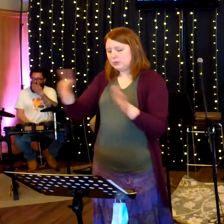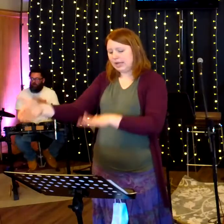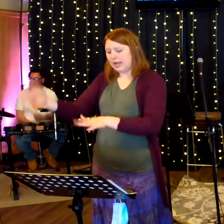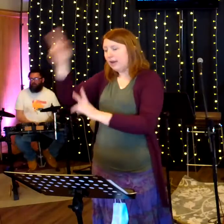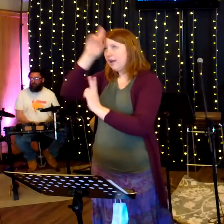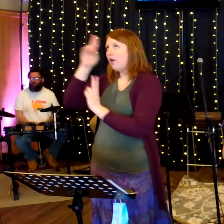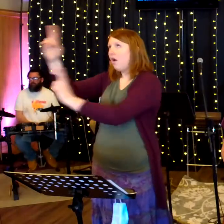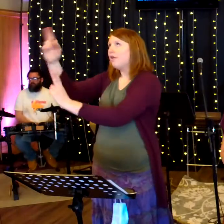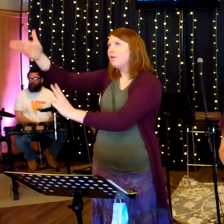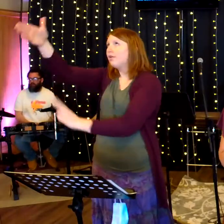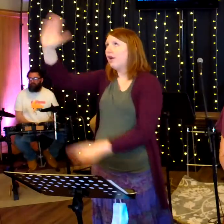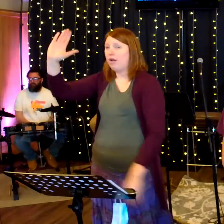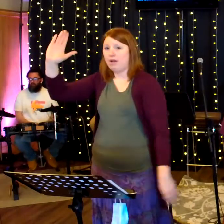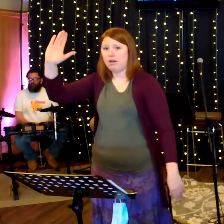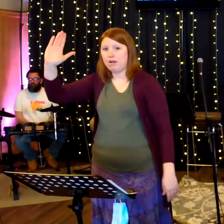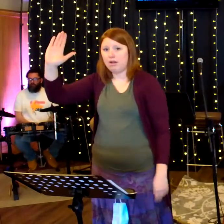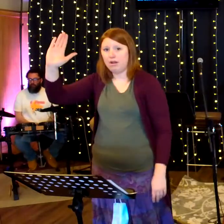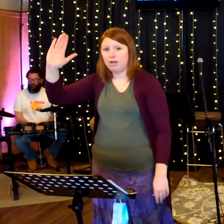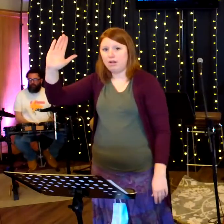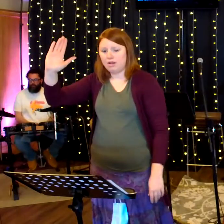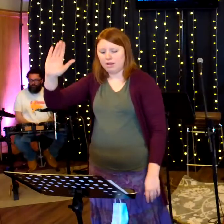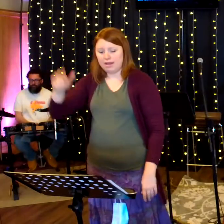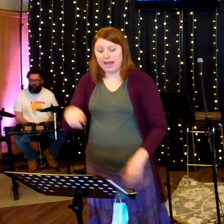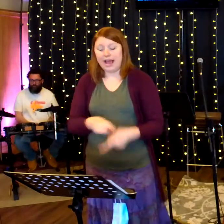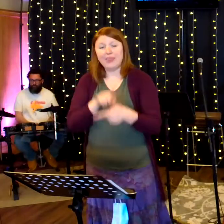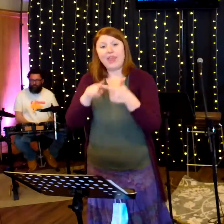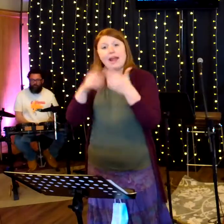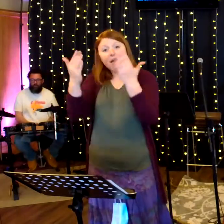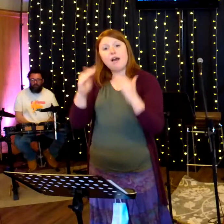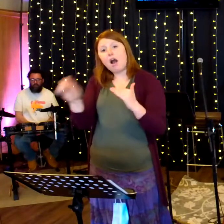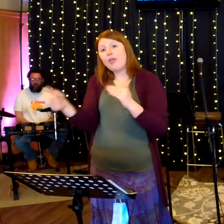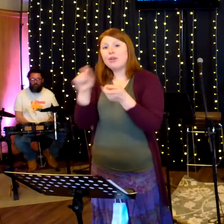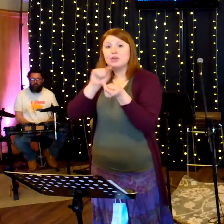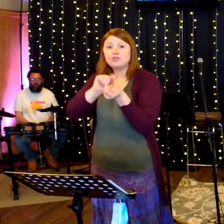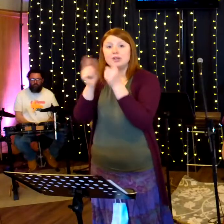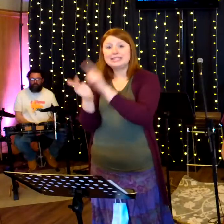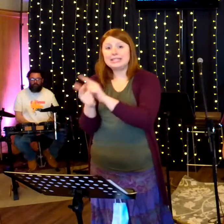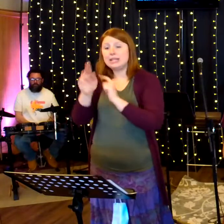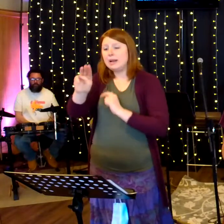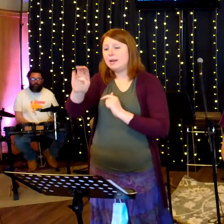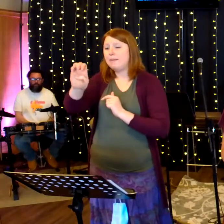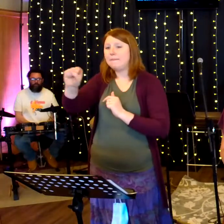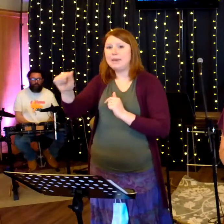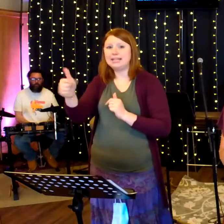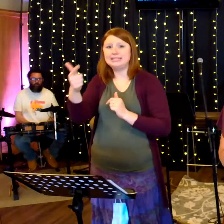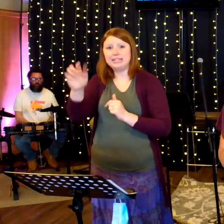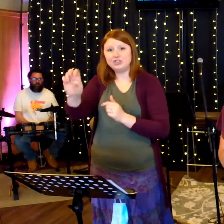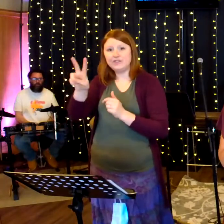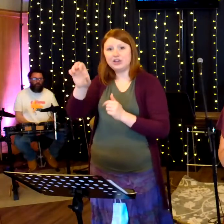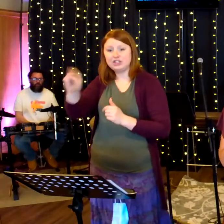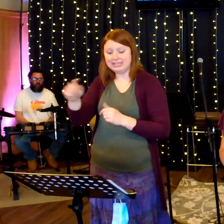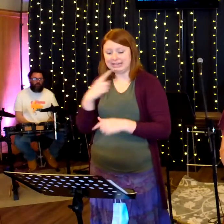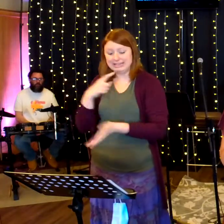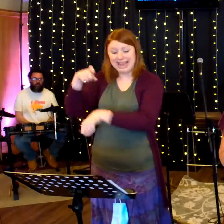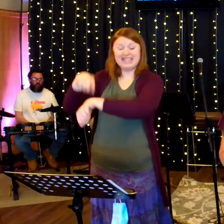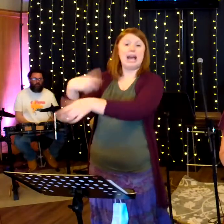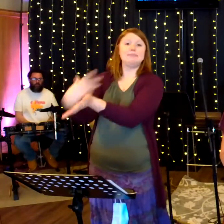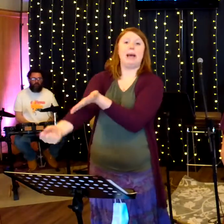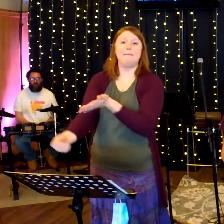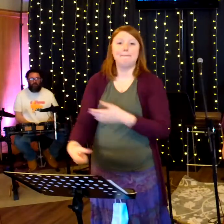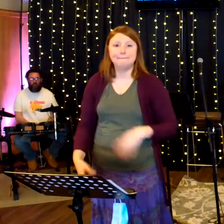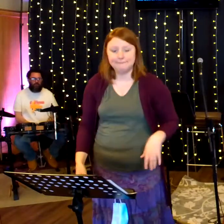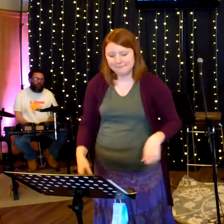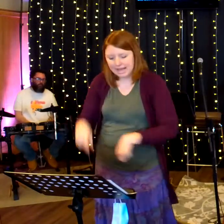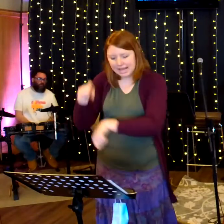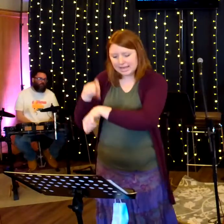to be glorified." I actually love how the Message version puts it. It says, time's up. All right, time's up.